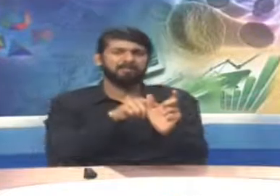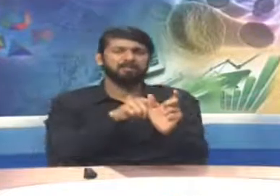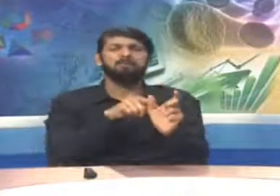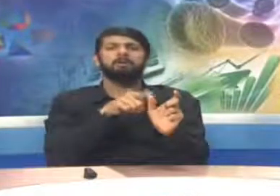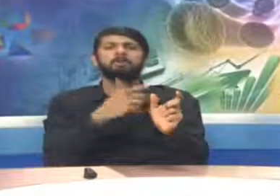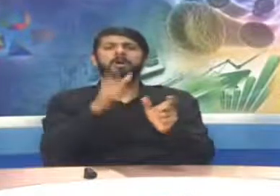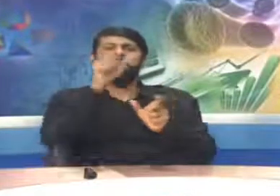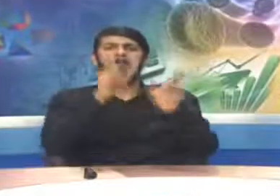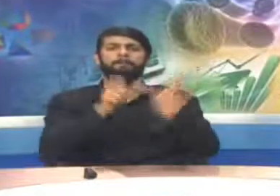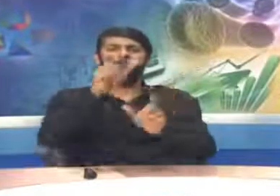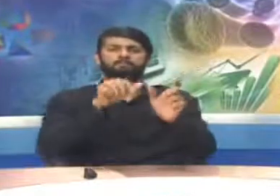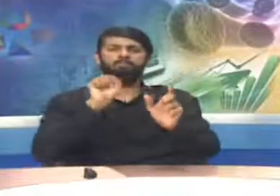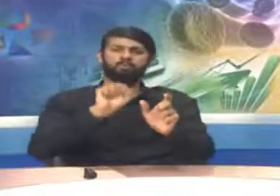trustship,